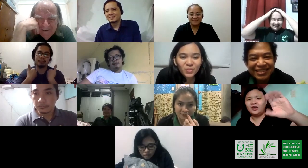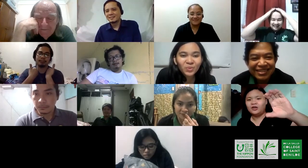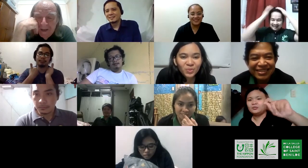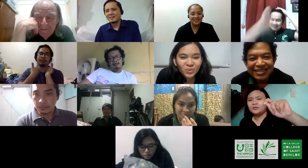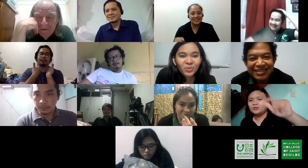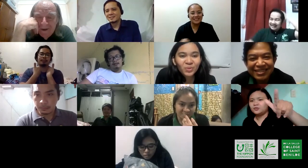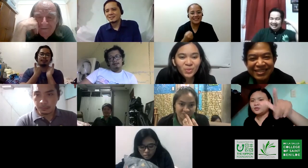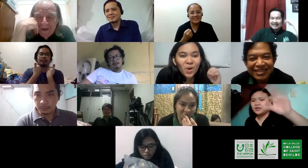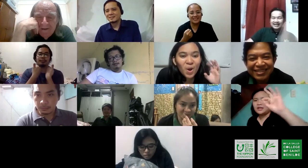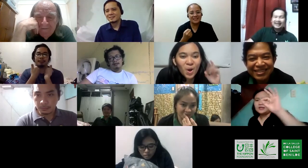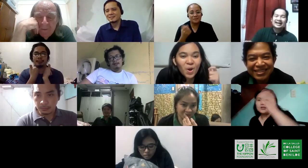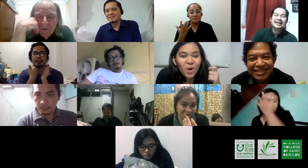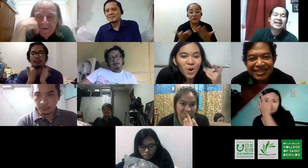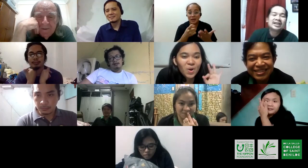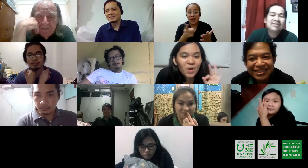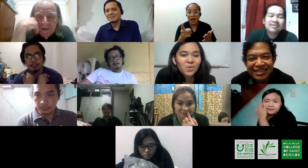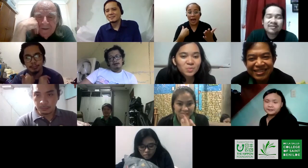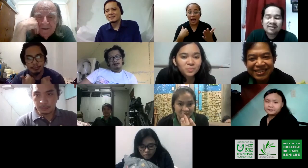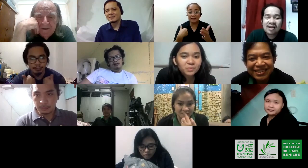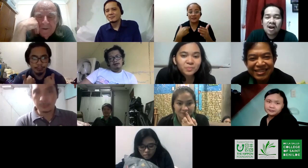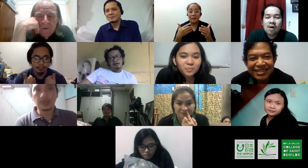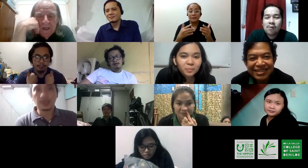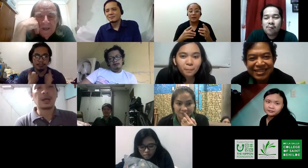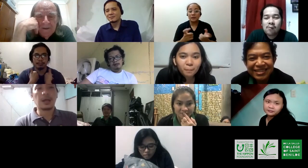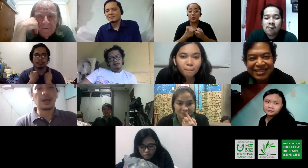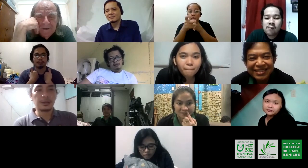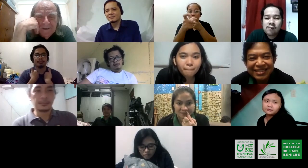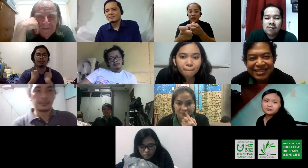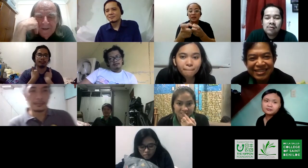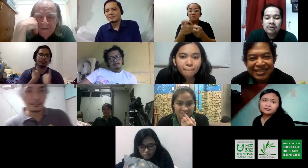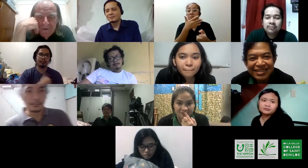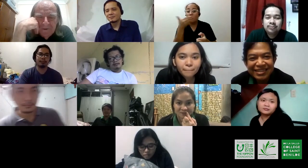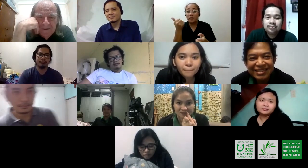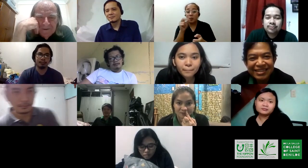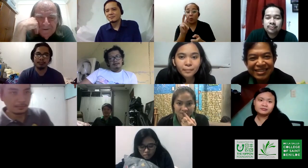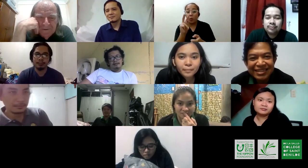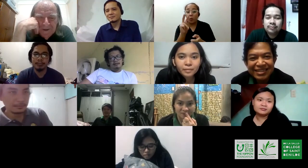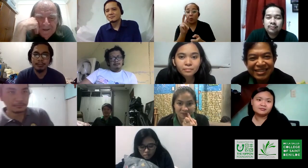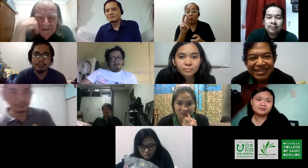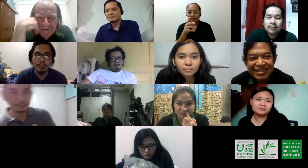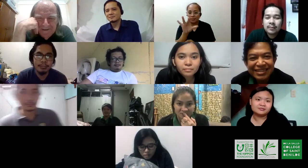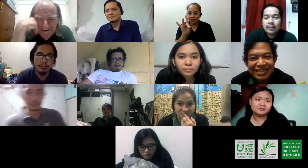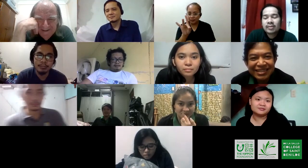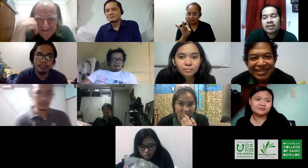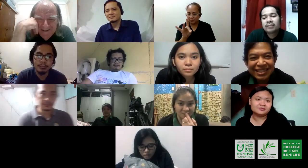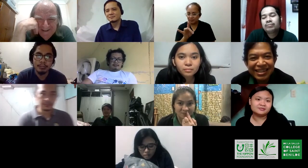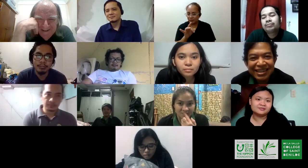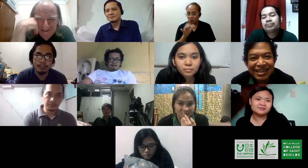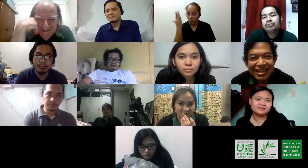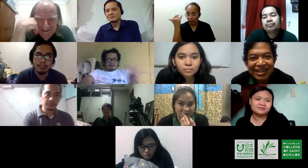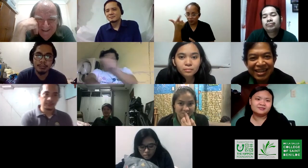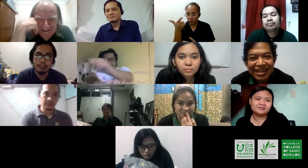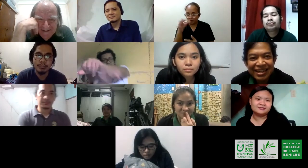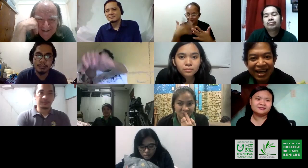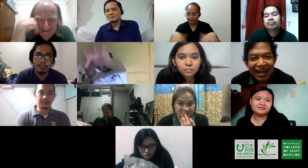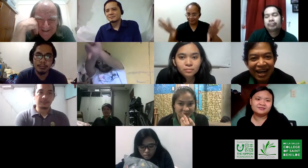All right, so maybe you have to have her birthday present on 28th, right? Because you close on 29th.